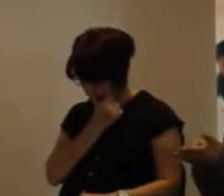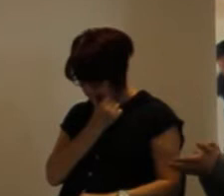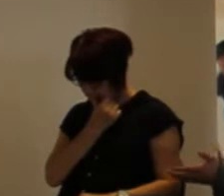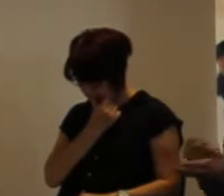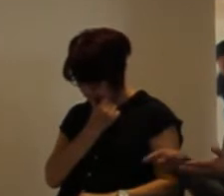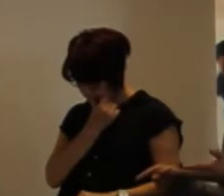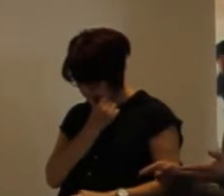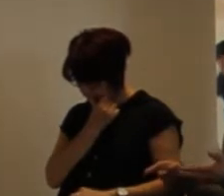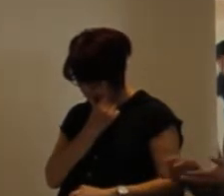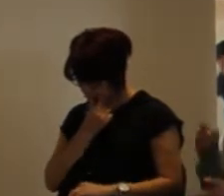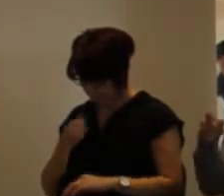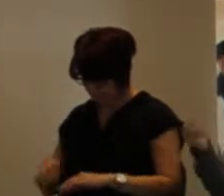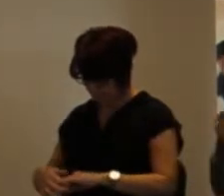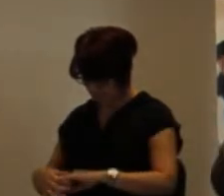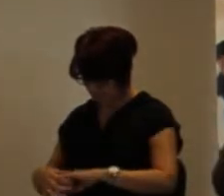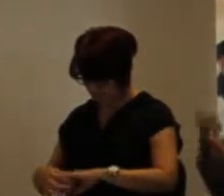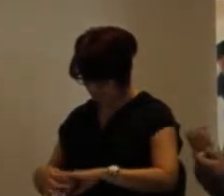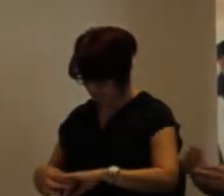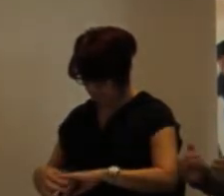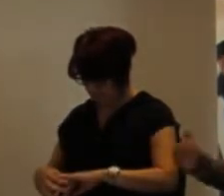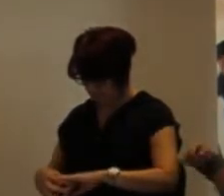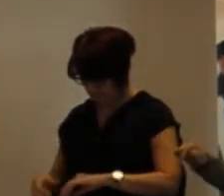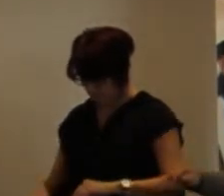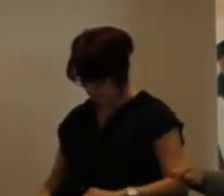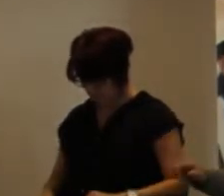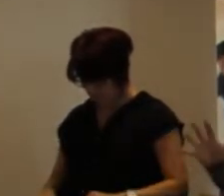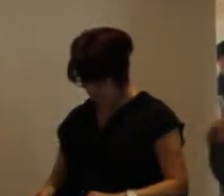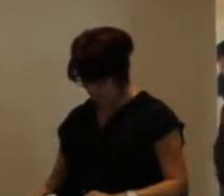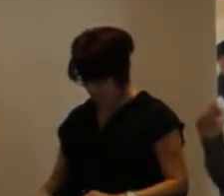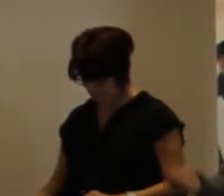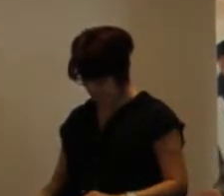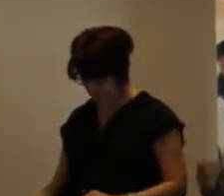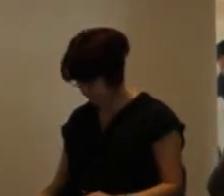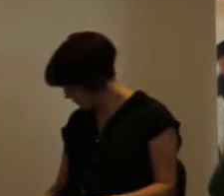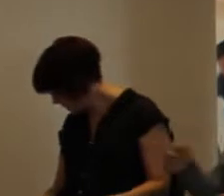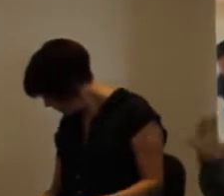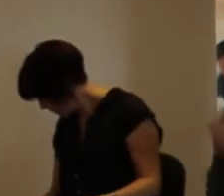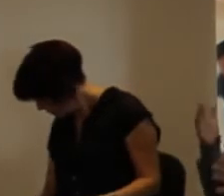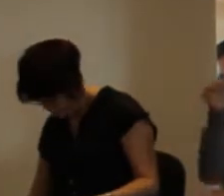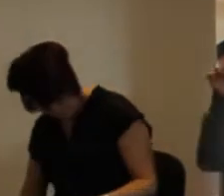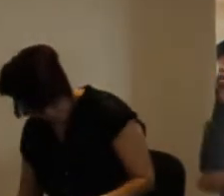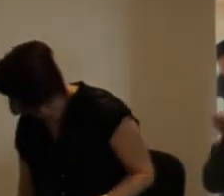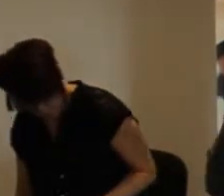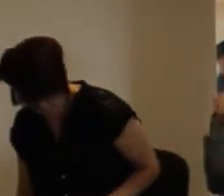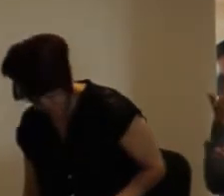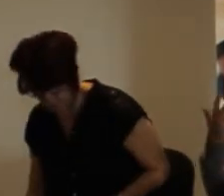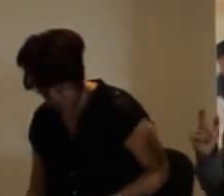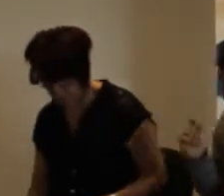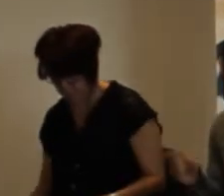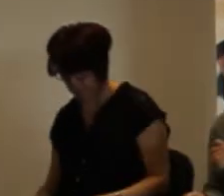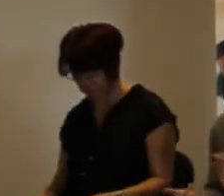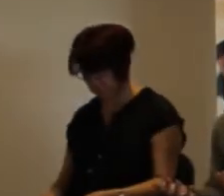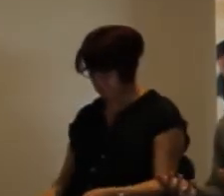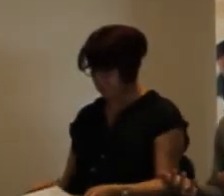should seek to stick to that. What there is experience of and what there is practice in. It may be, as a centre, you